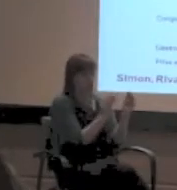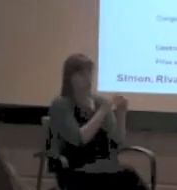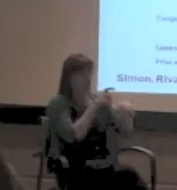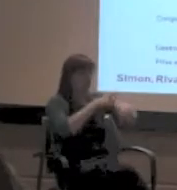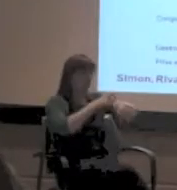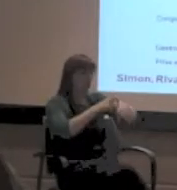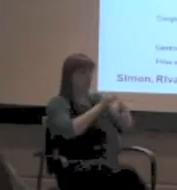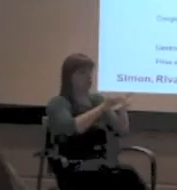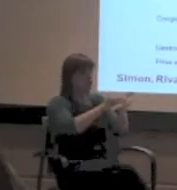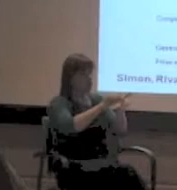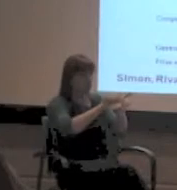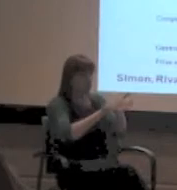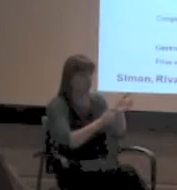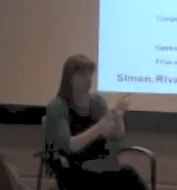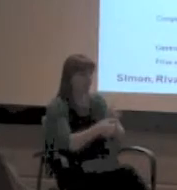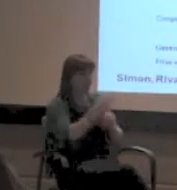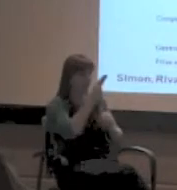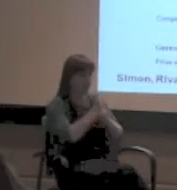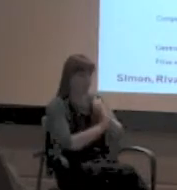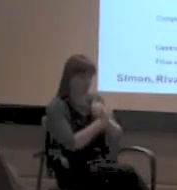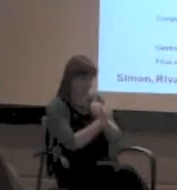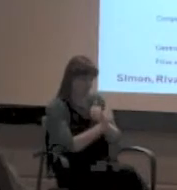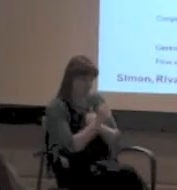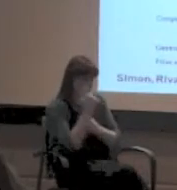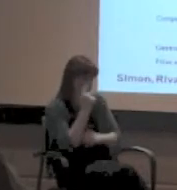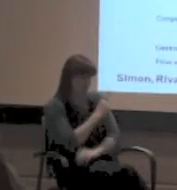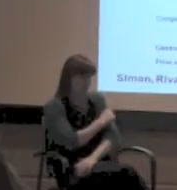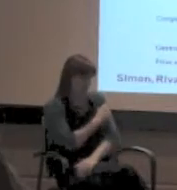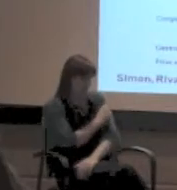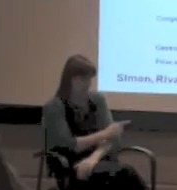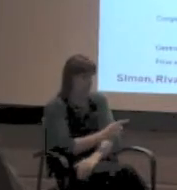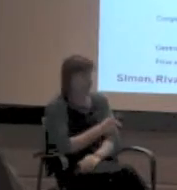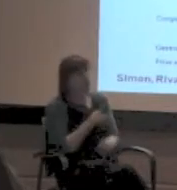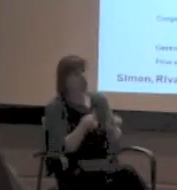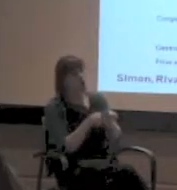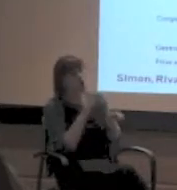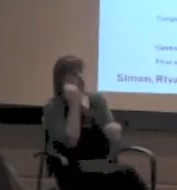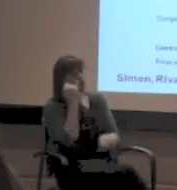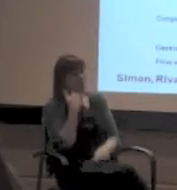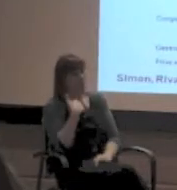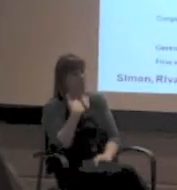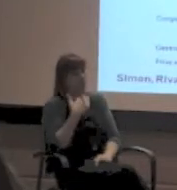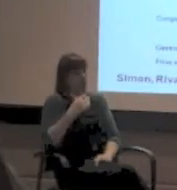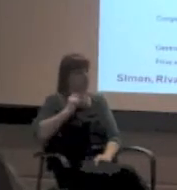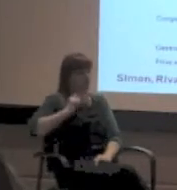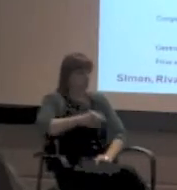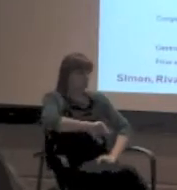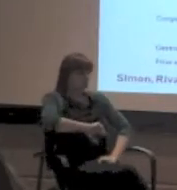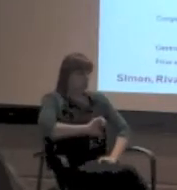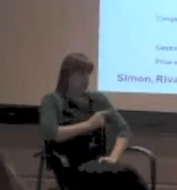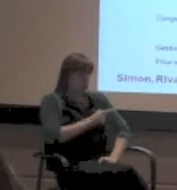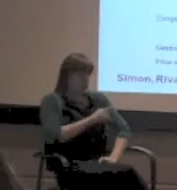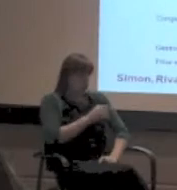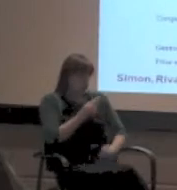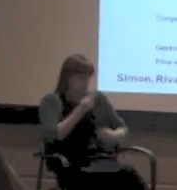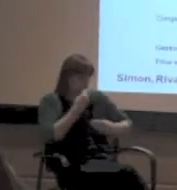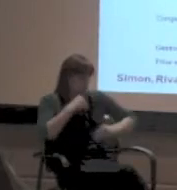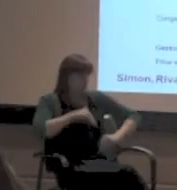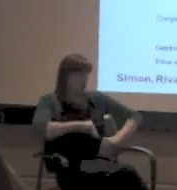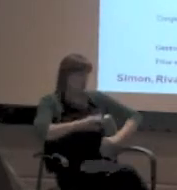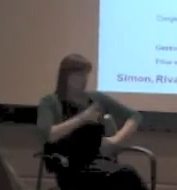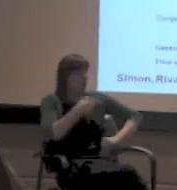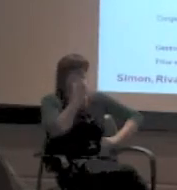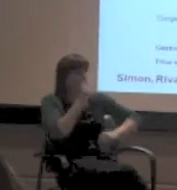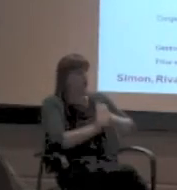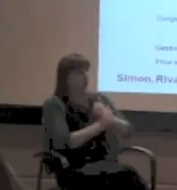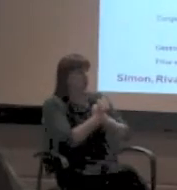we have to operate, the higher risk the patient's at. And also, if the patient has a G-tube or a gastrostomy or a feeding tube, they're at higher